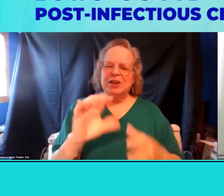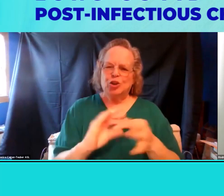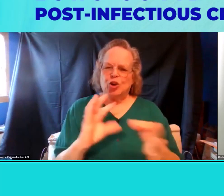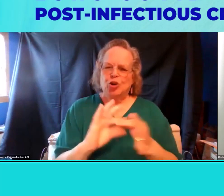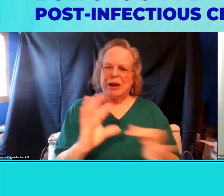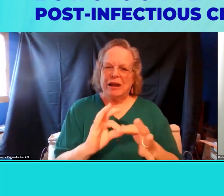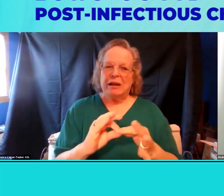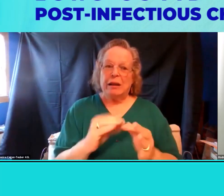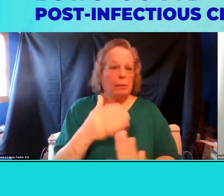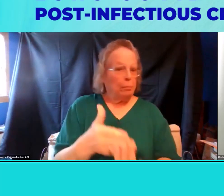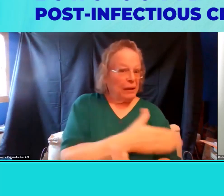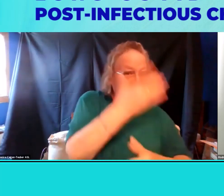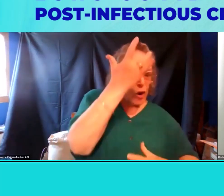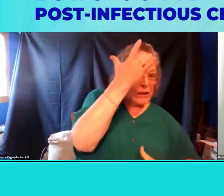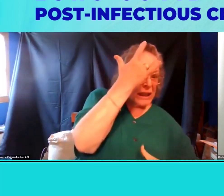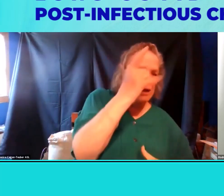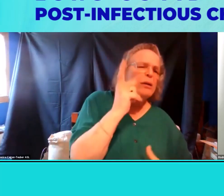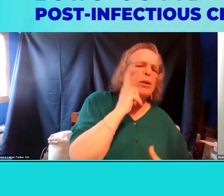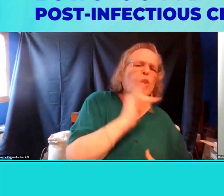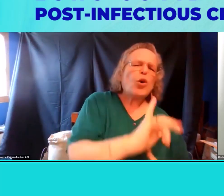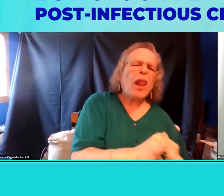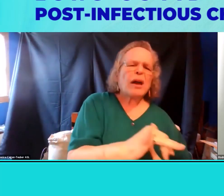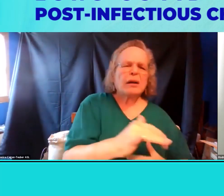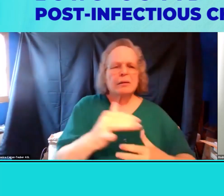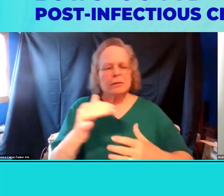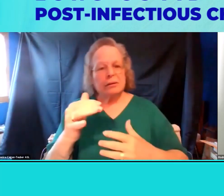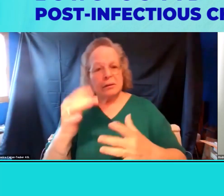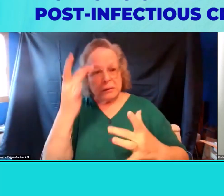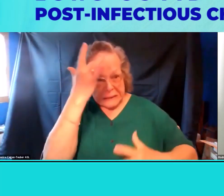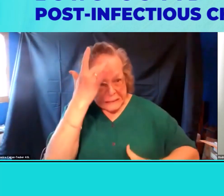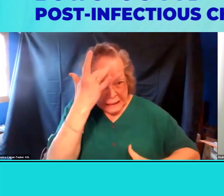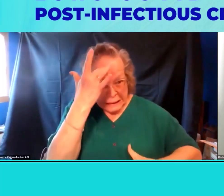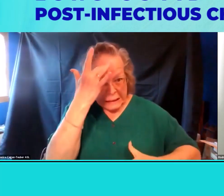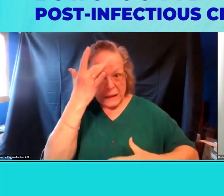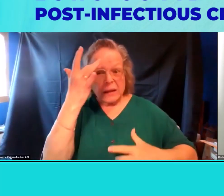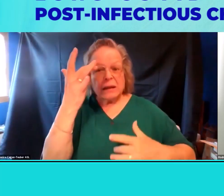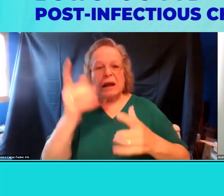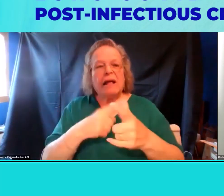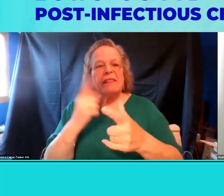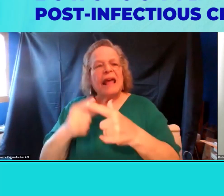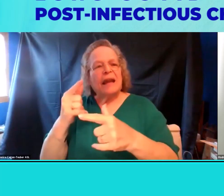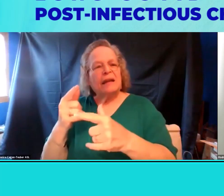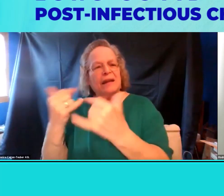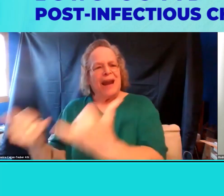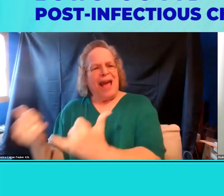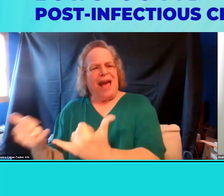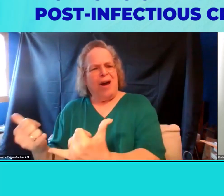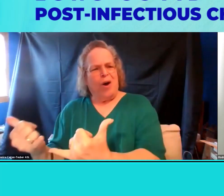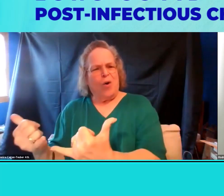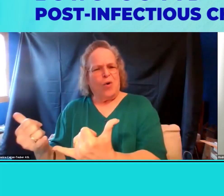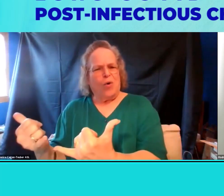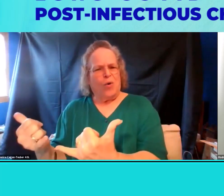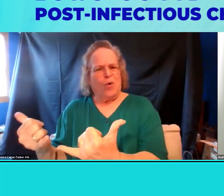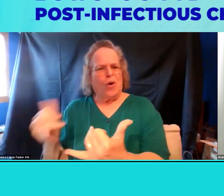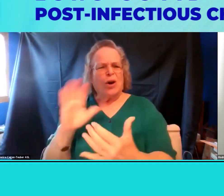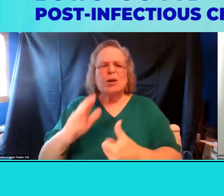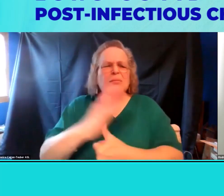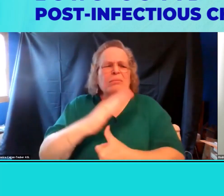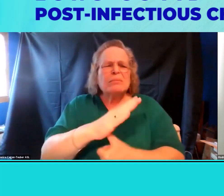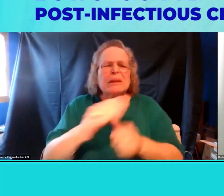like before you got sick? What was it like as you got sick? And what is your life like now? What are your primary symptoms?